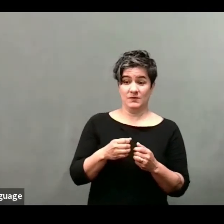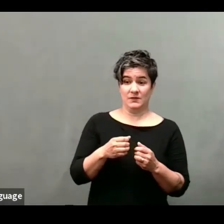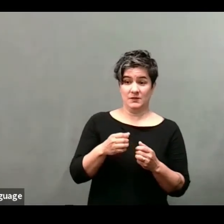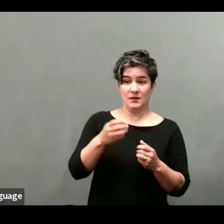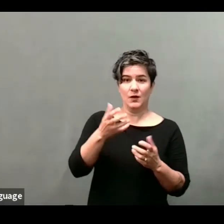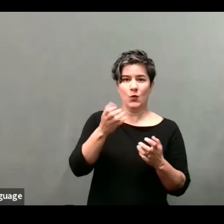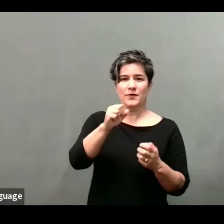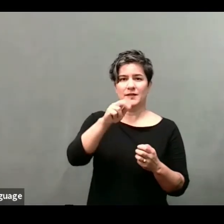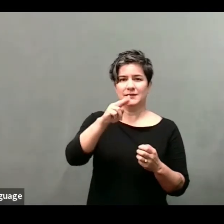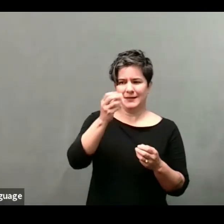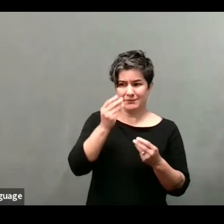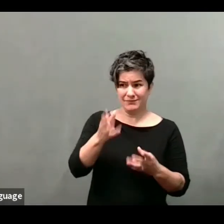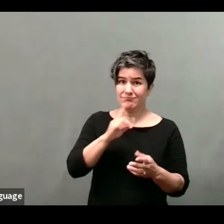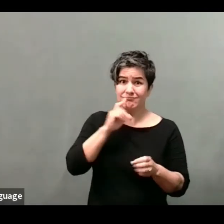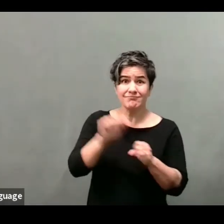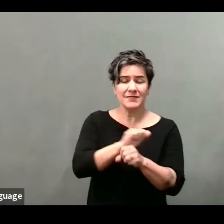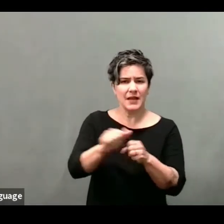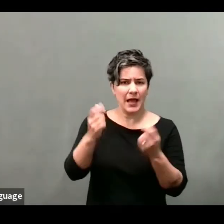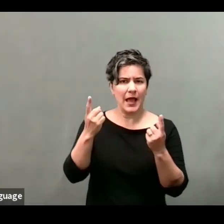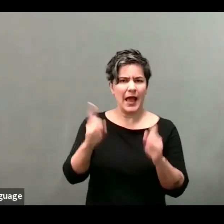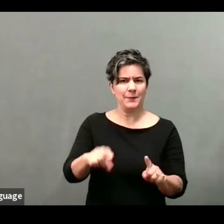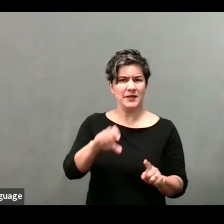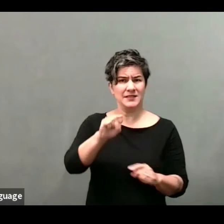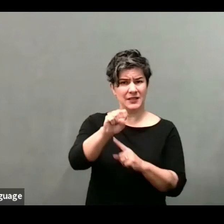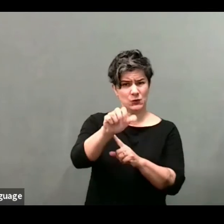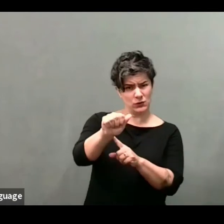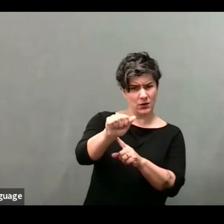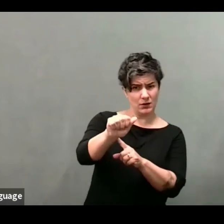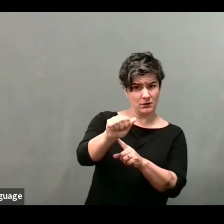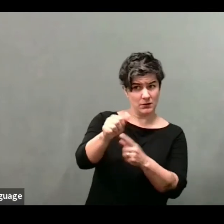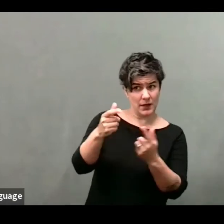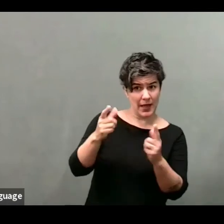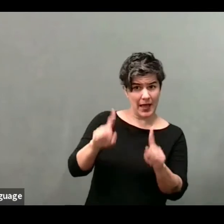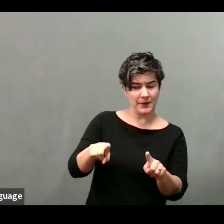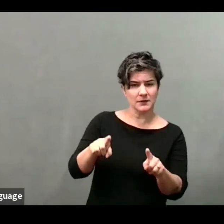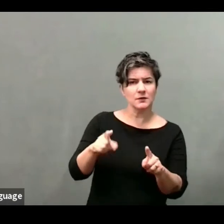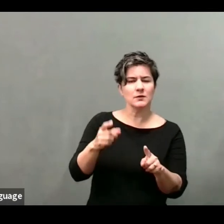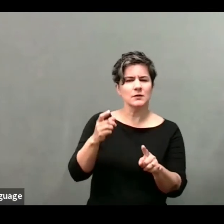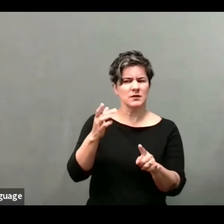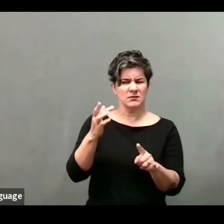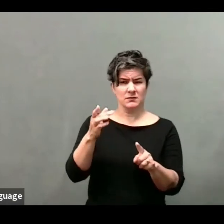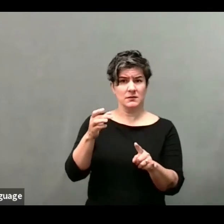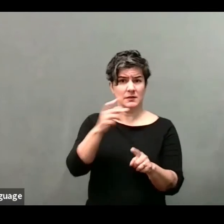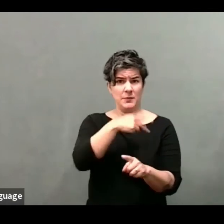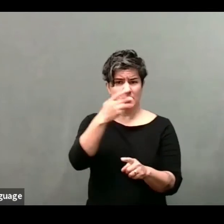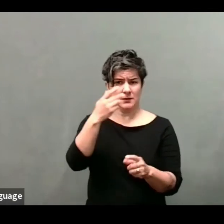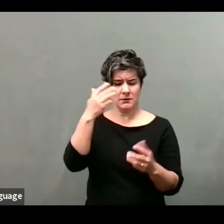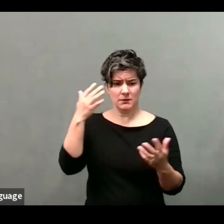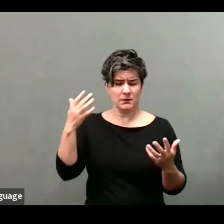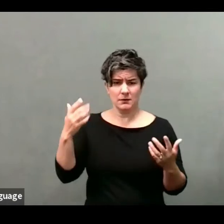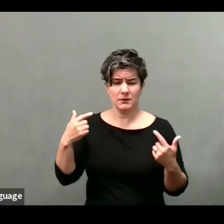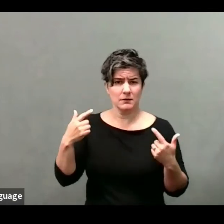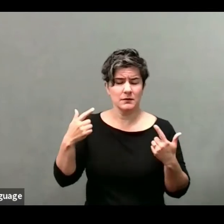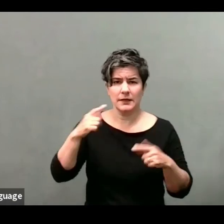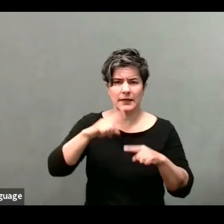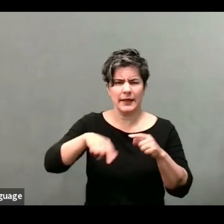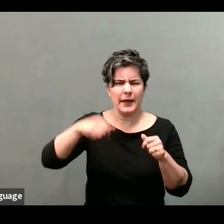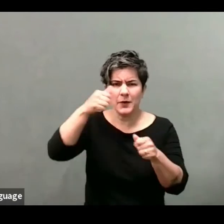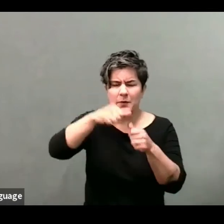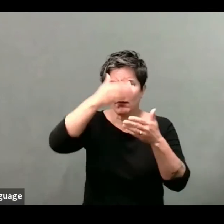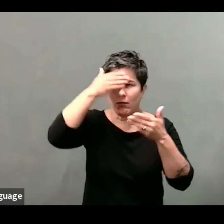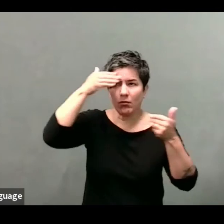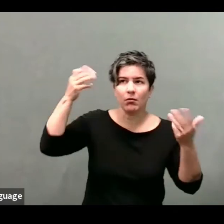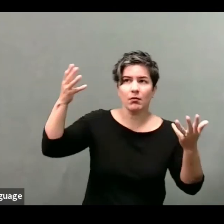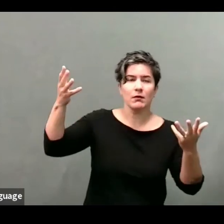not occur. Most often, this is in the context of memory loss, where the patient may not remember a period of